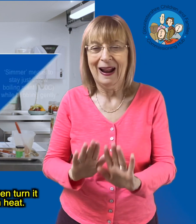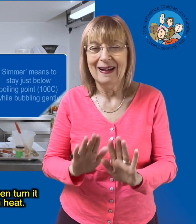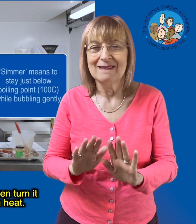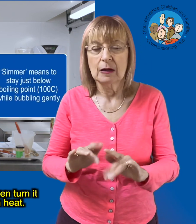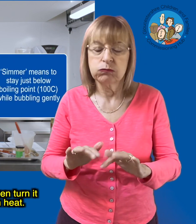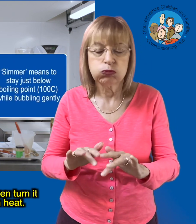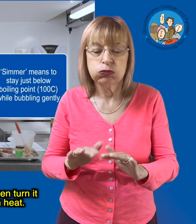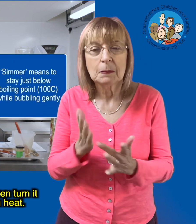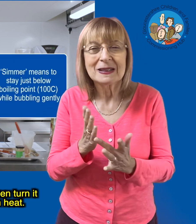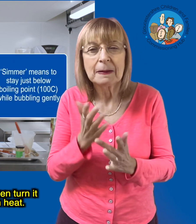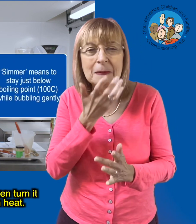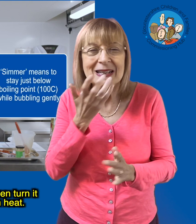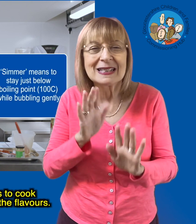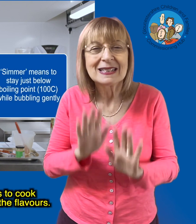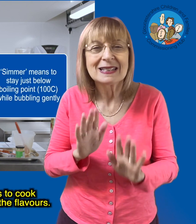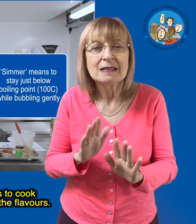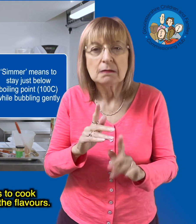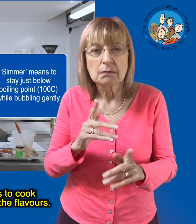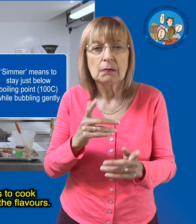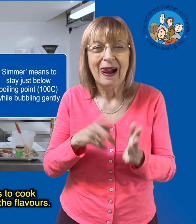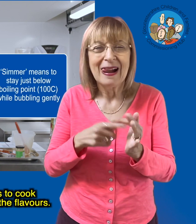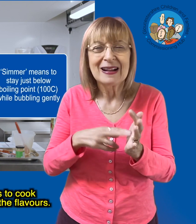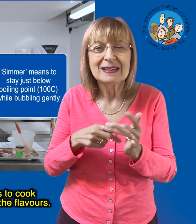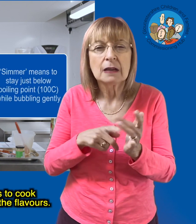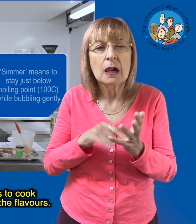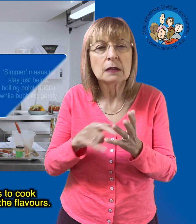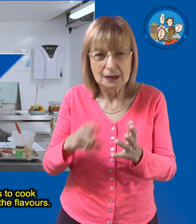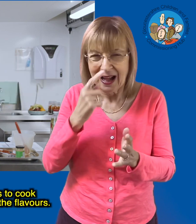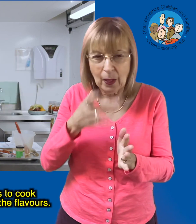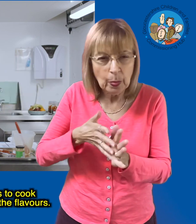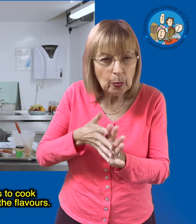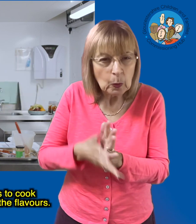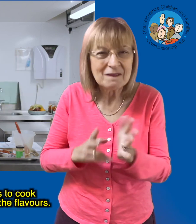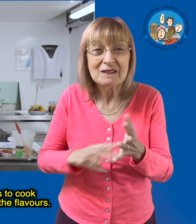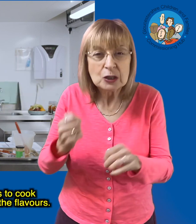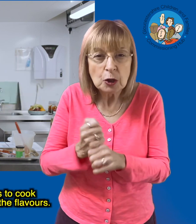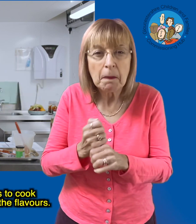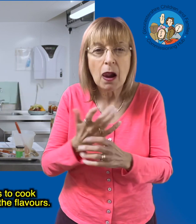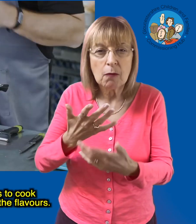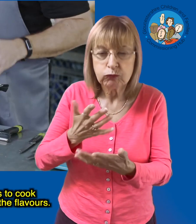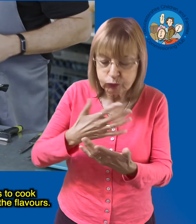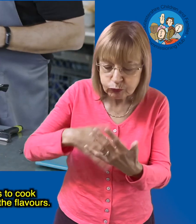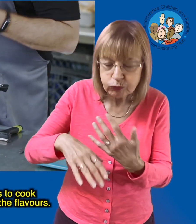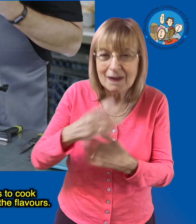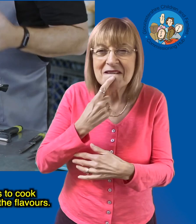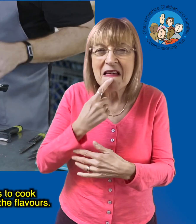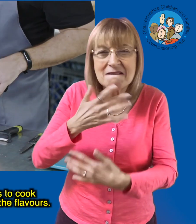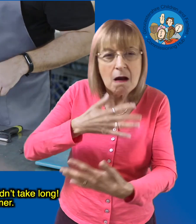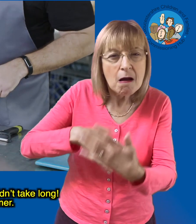simmer on a medium heat, just so it has enough time for the lentils to cook and all the other vegetables to cook and absorb all the